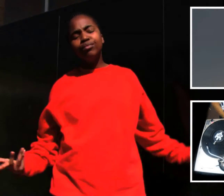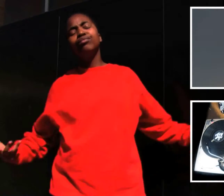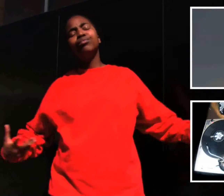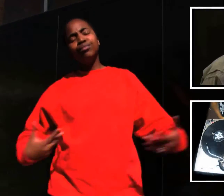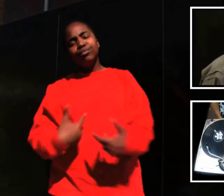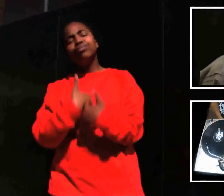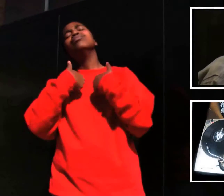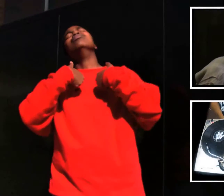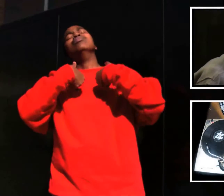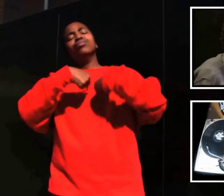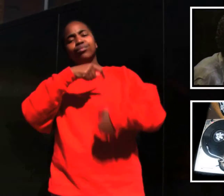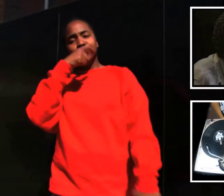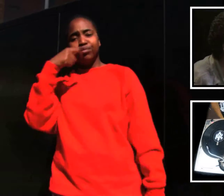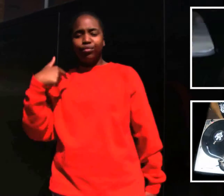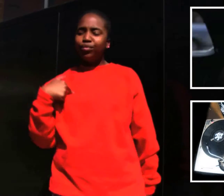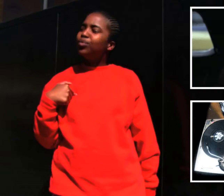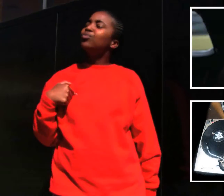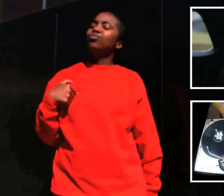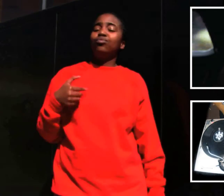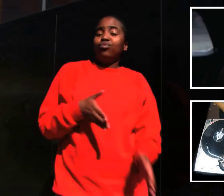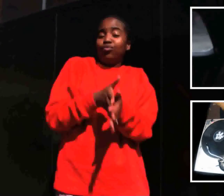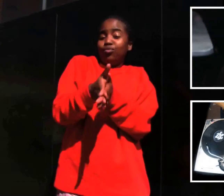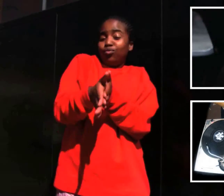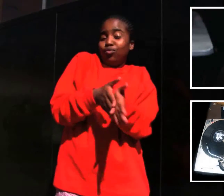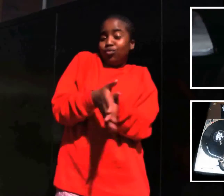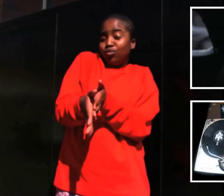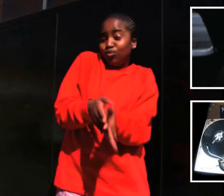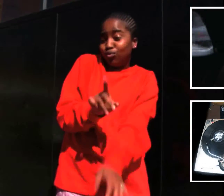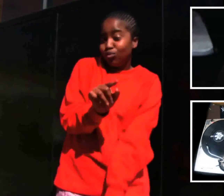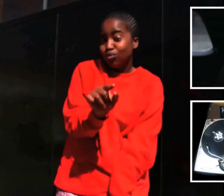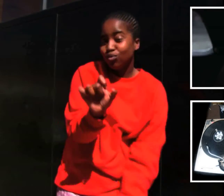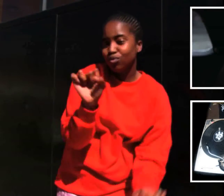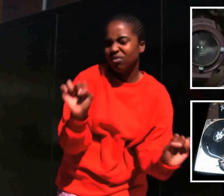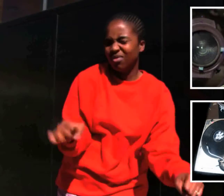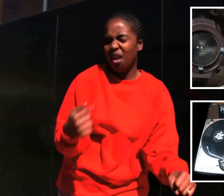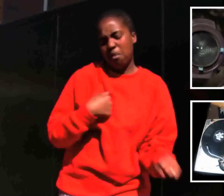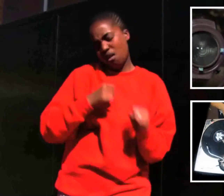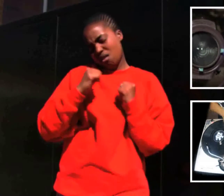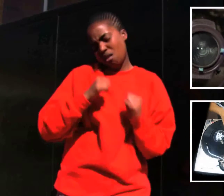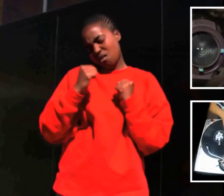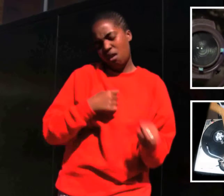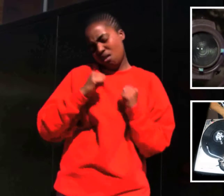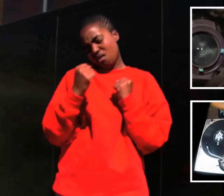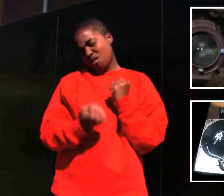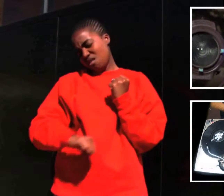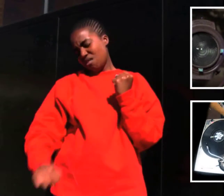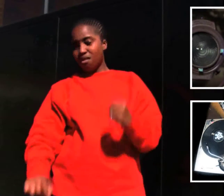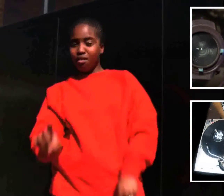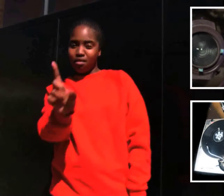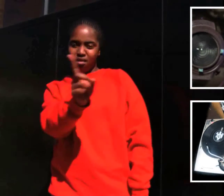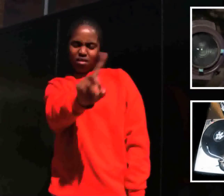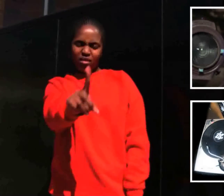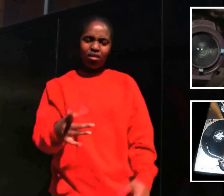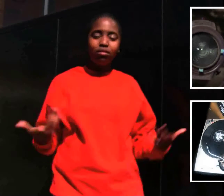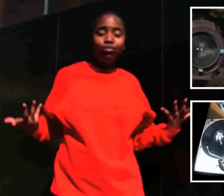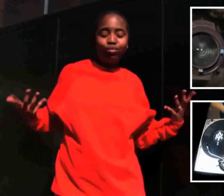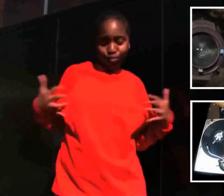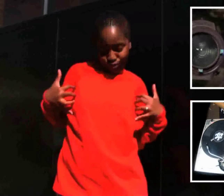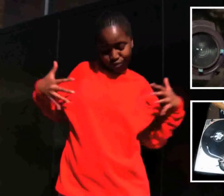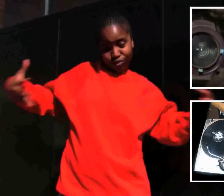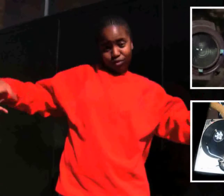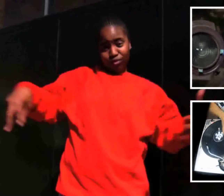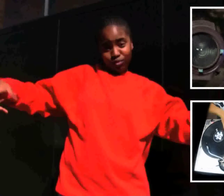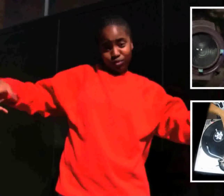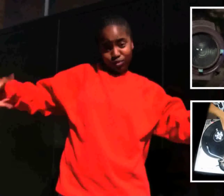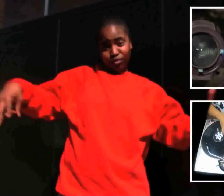goddamn right. That's right. That's my name. I think I have something you might be interested in. But hey, enough of my yakking. What do you